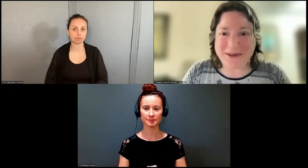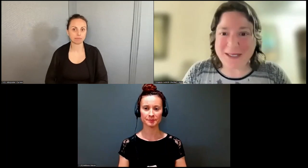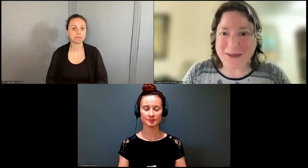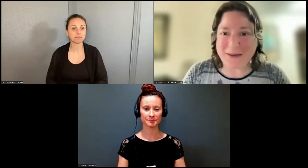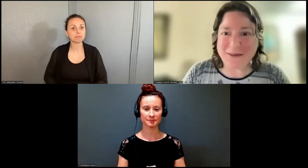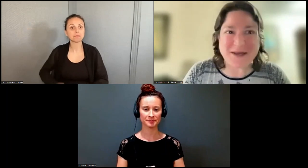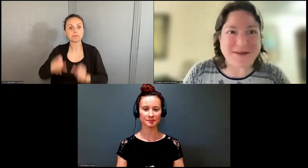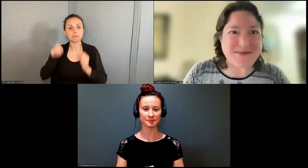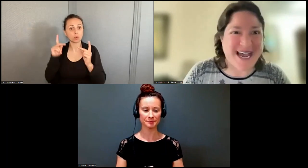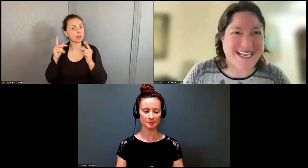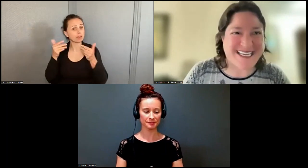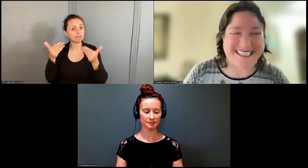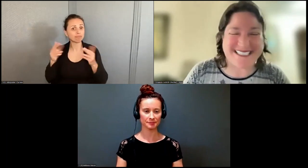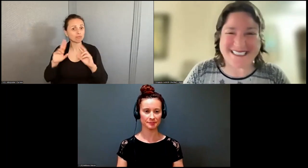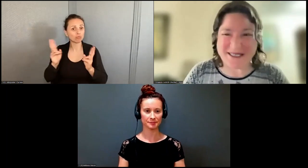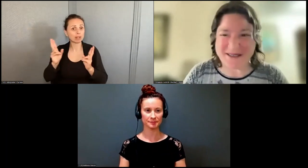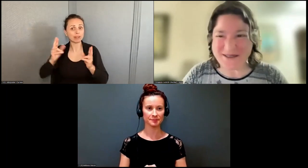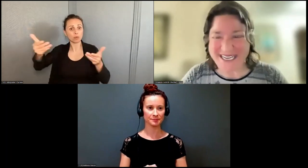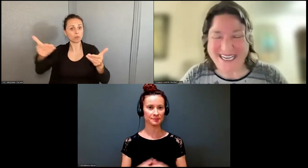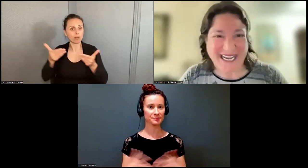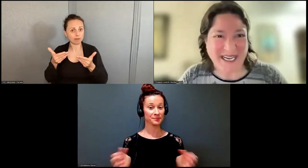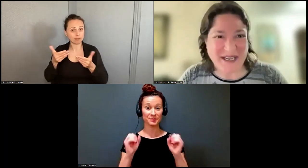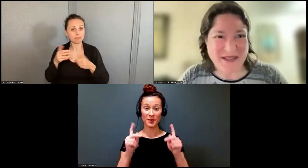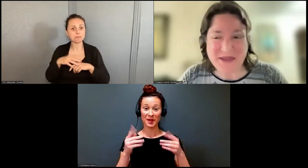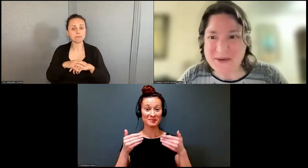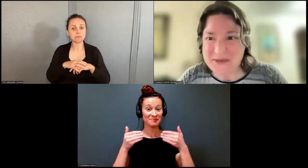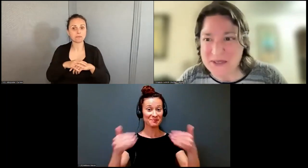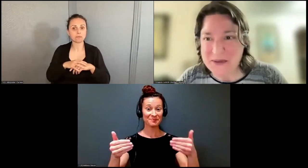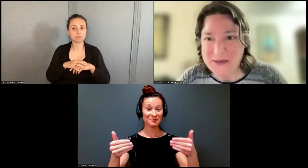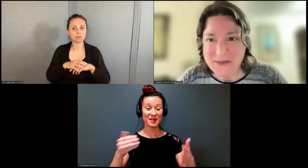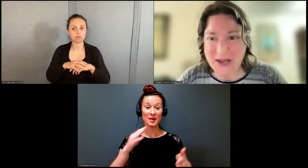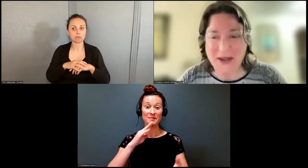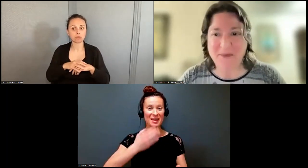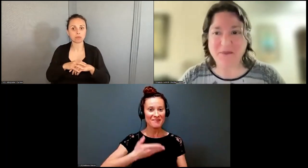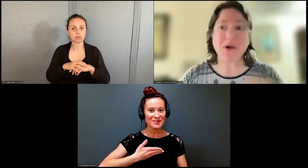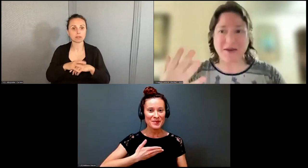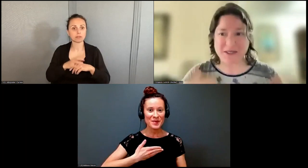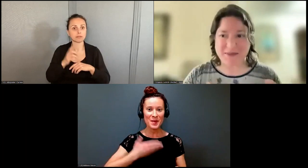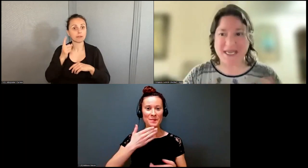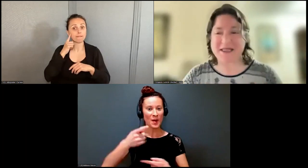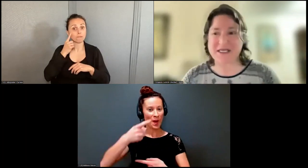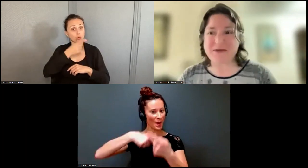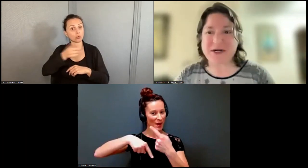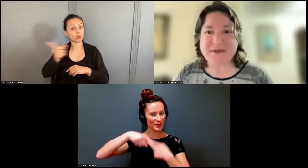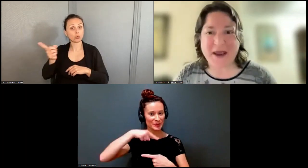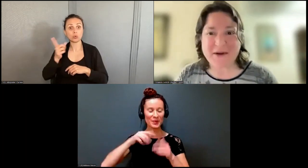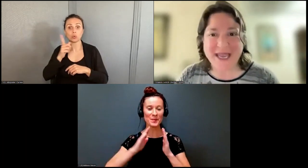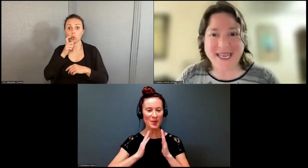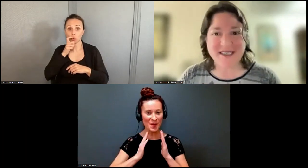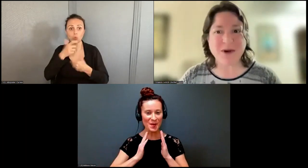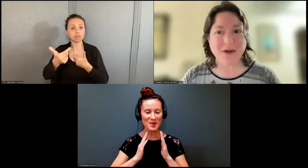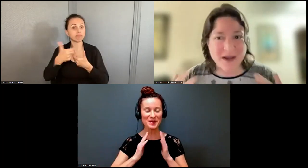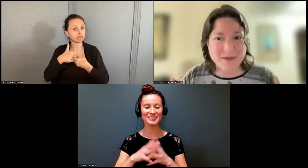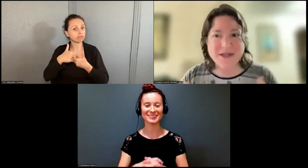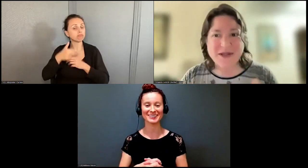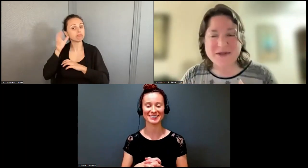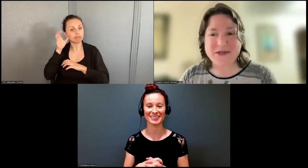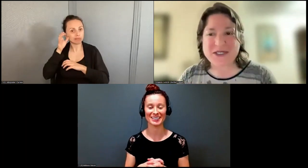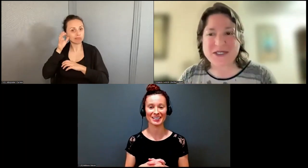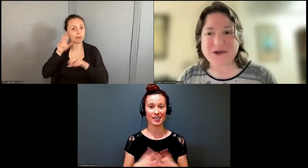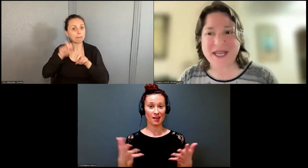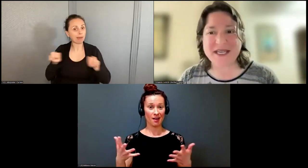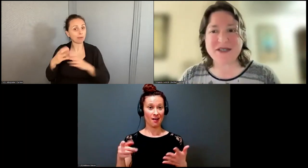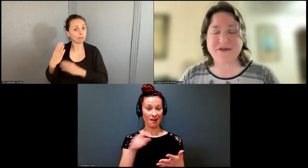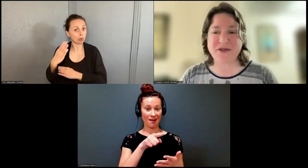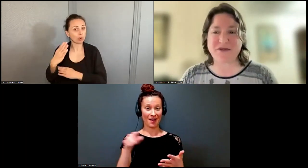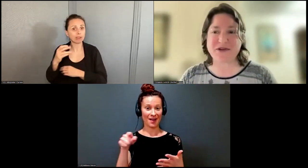Okay, here we go. Welcome back to those who were able to make this morning's panel, and welcome to those who are